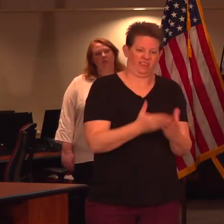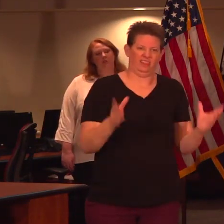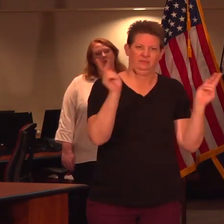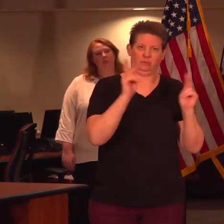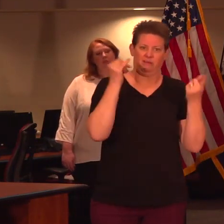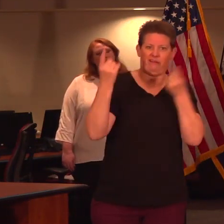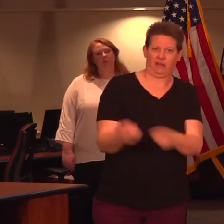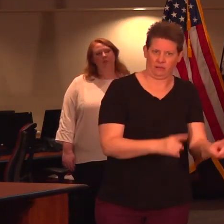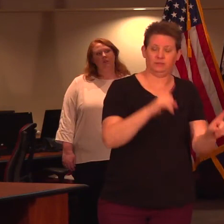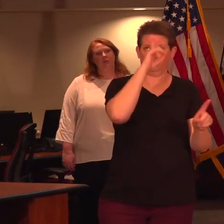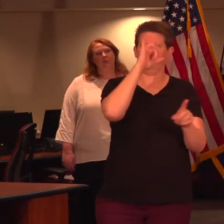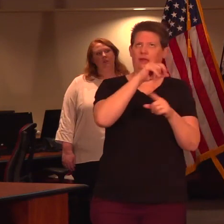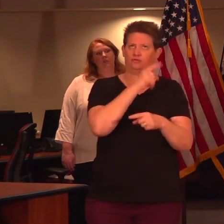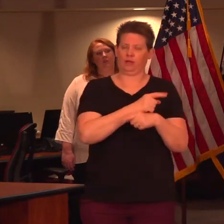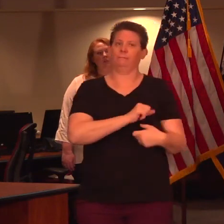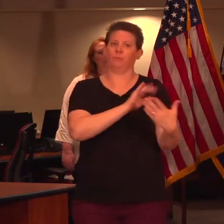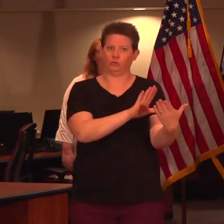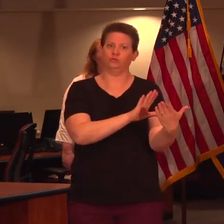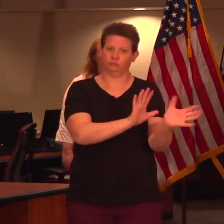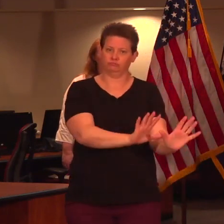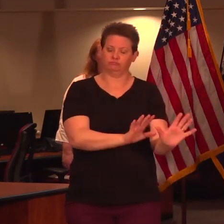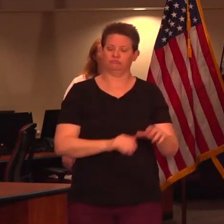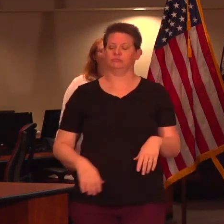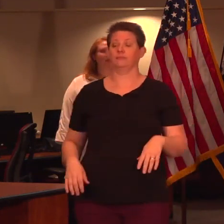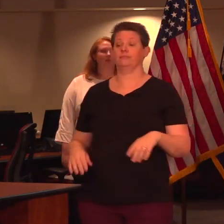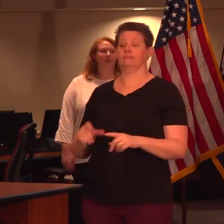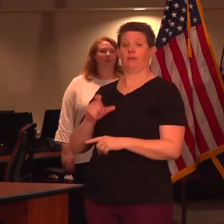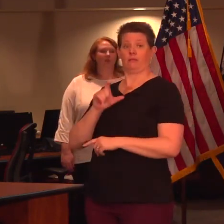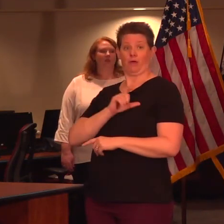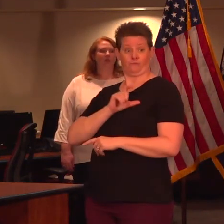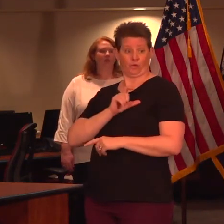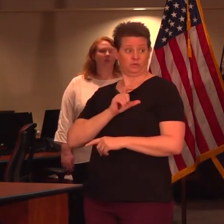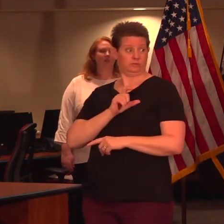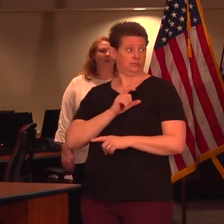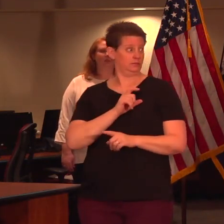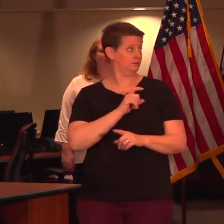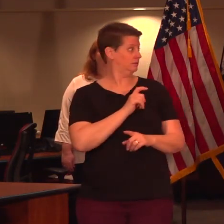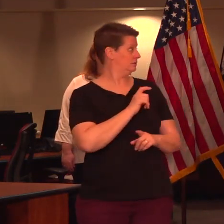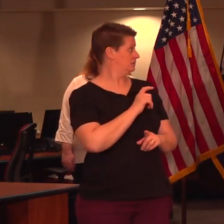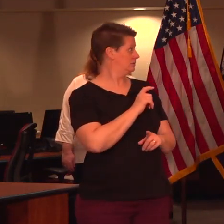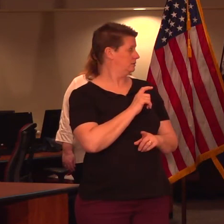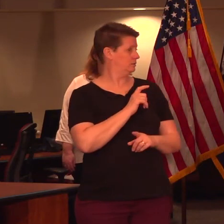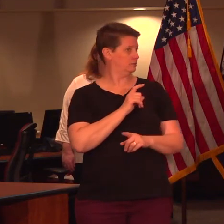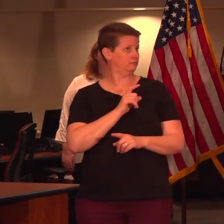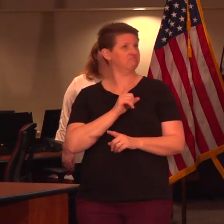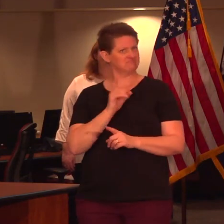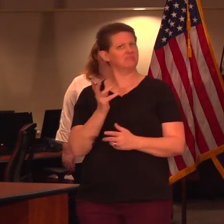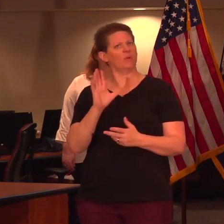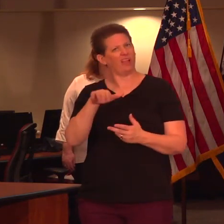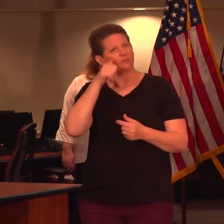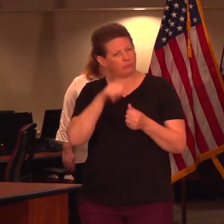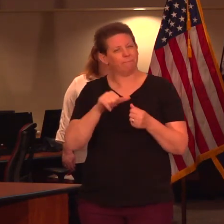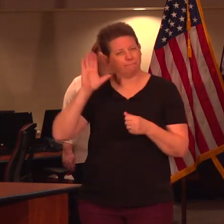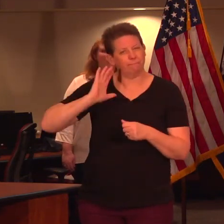We think that was the right way to address it. Law enforcement has we had some enforcement problems in the beginning on the beaches